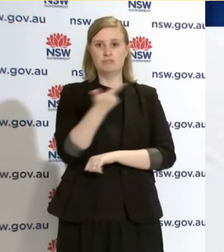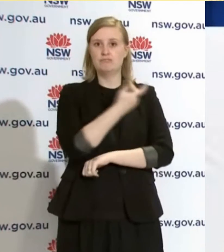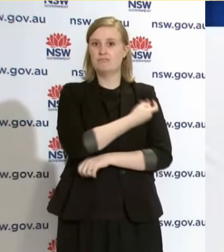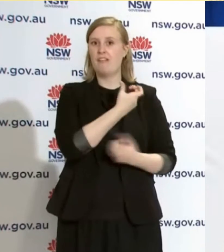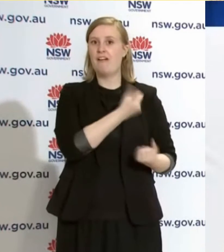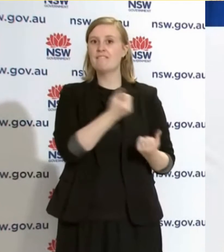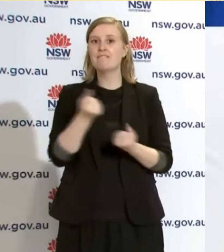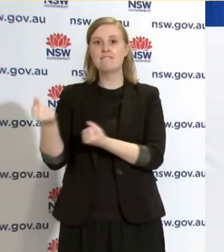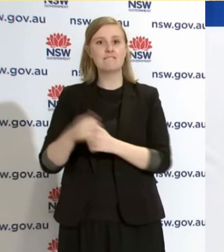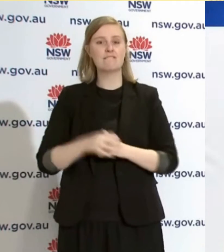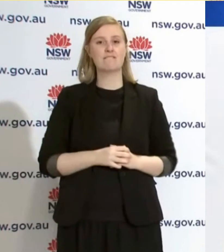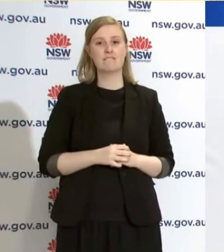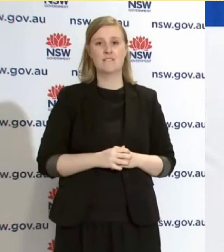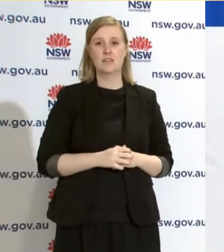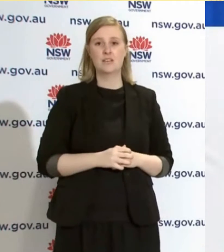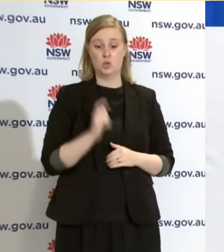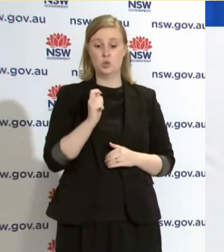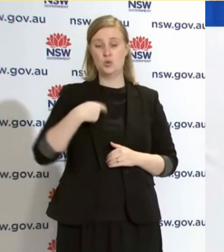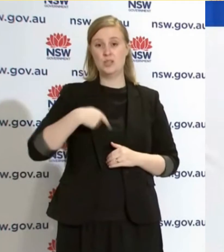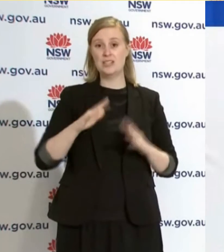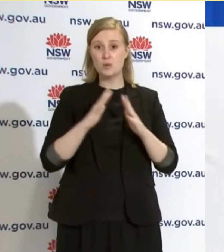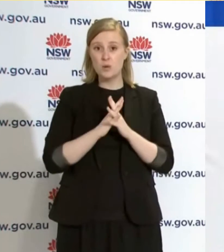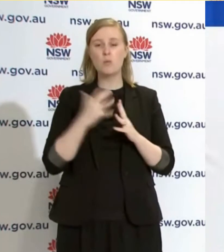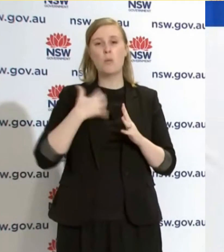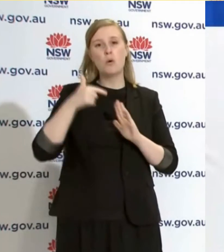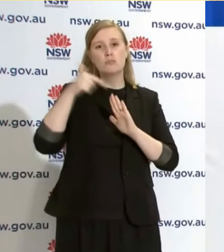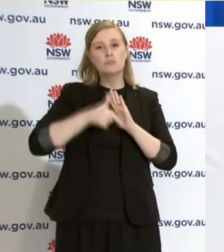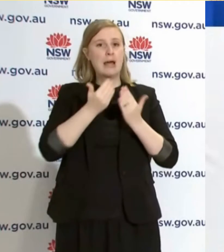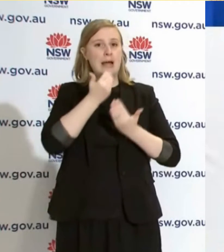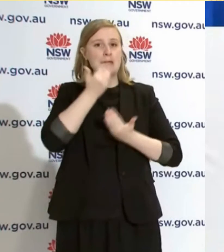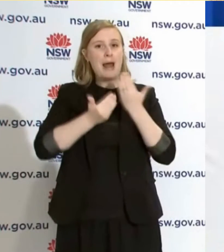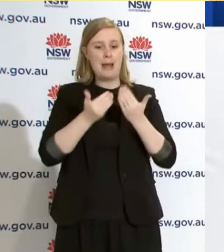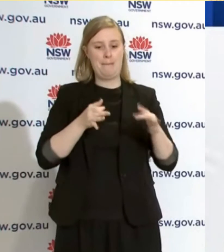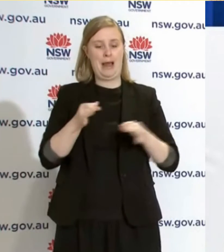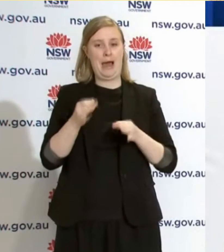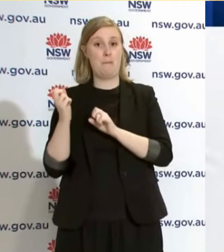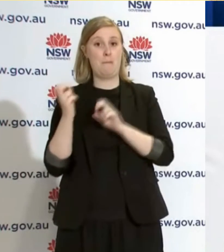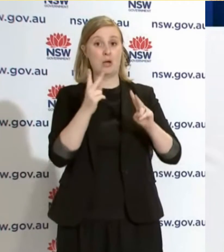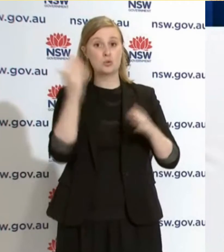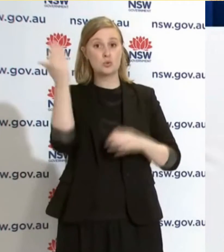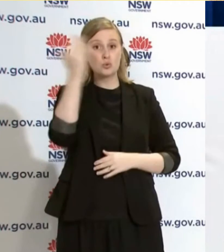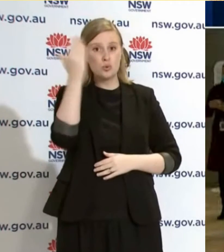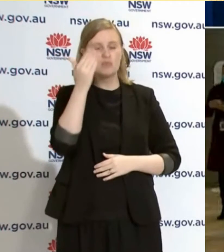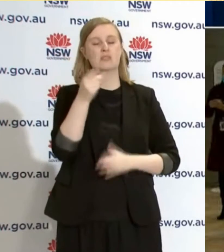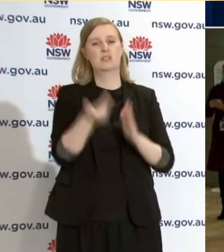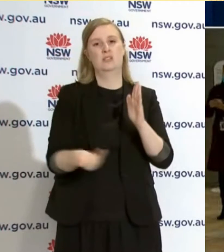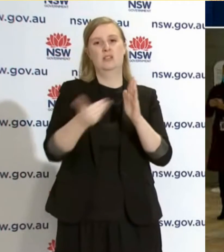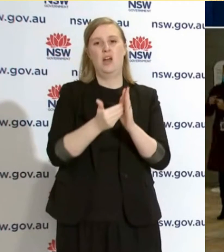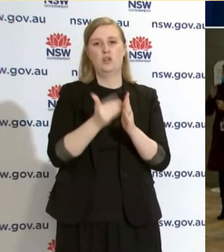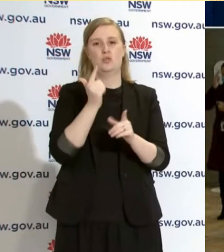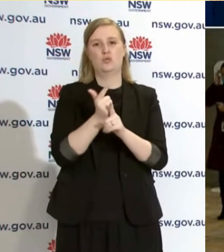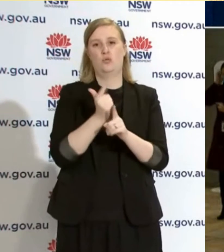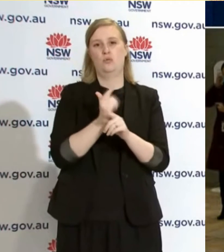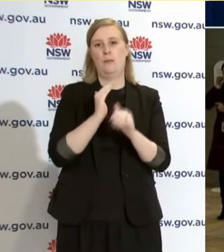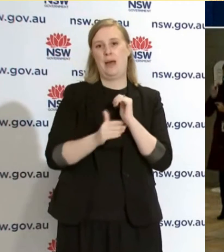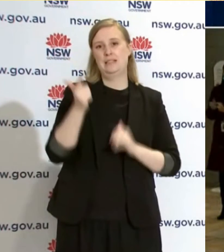we outline our schools plan towards the end of this week, we'll be able to talk about that. Because obviously I'm sorry? The future of schools